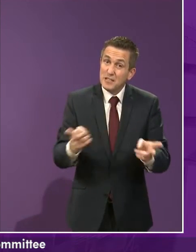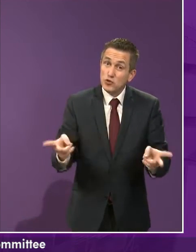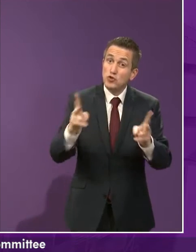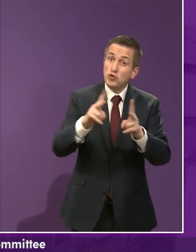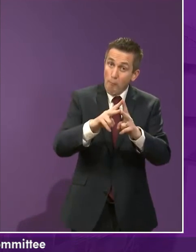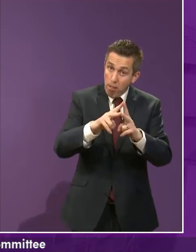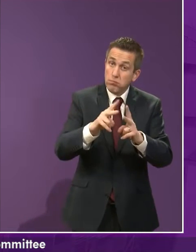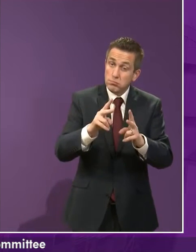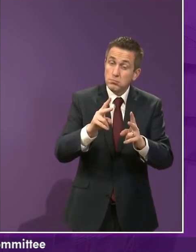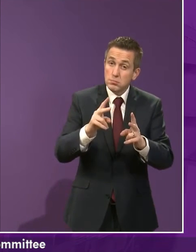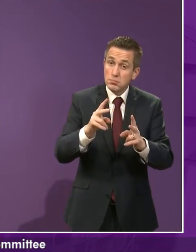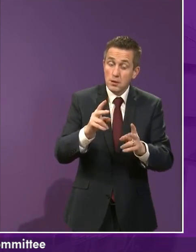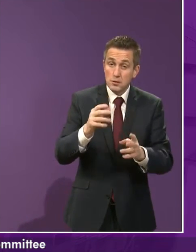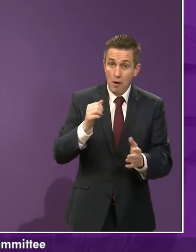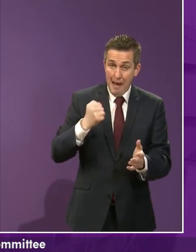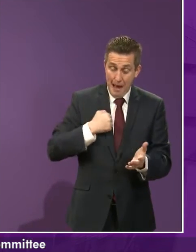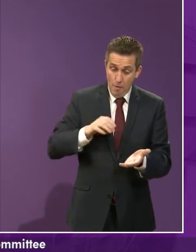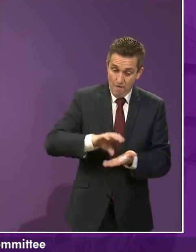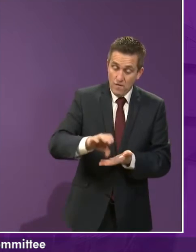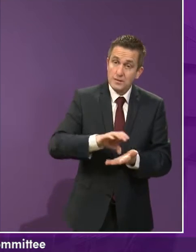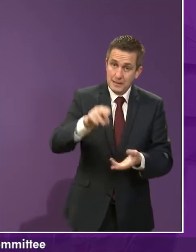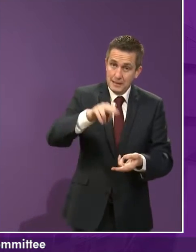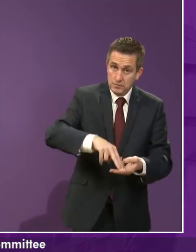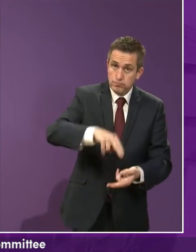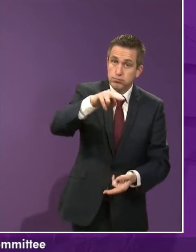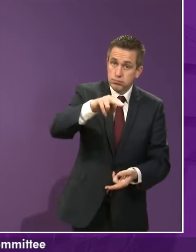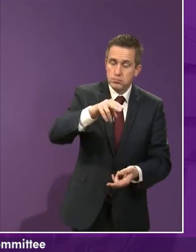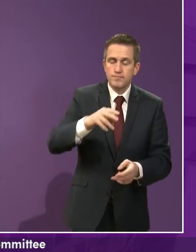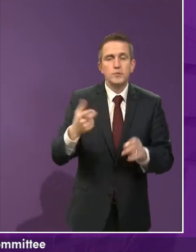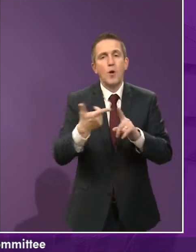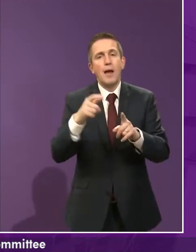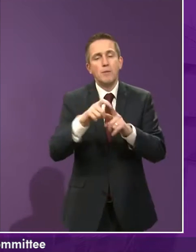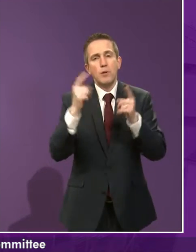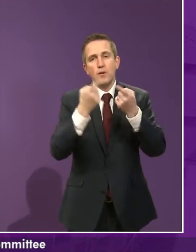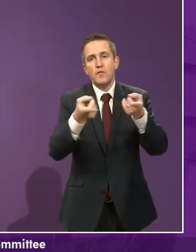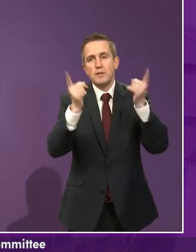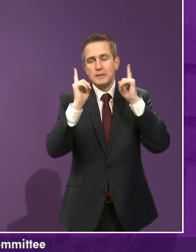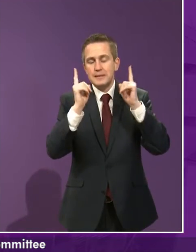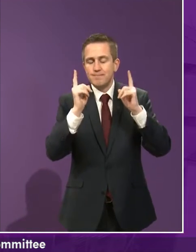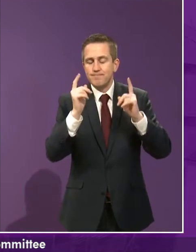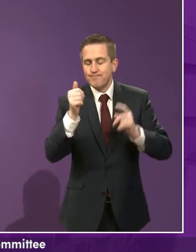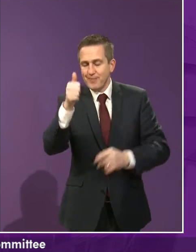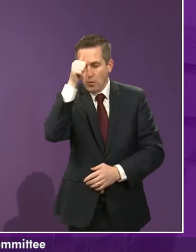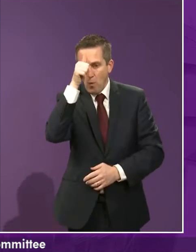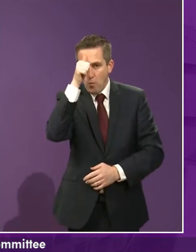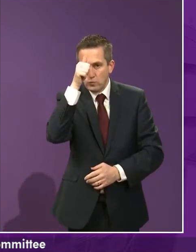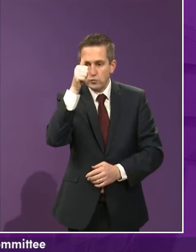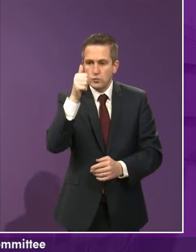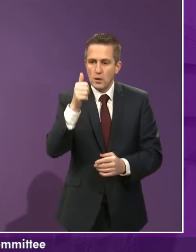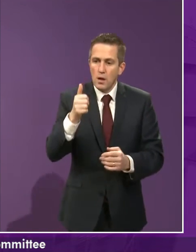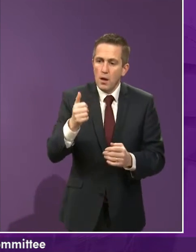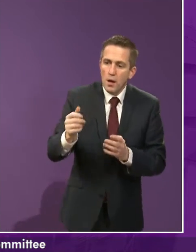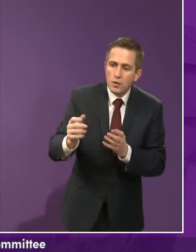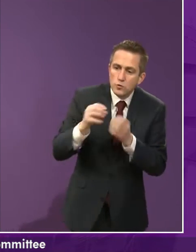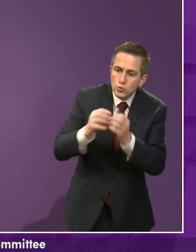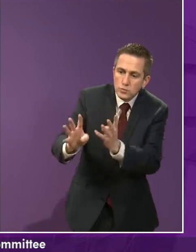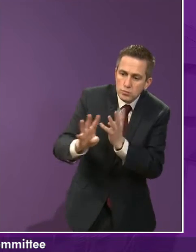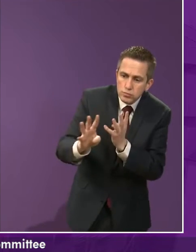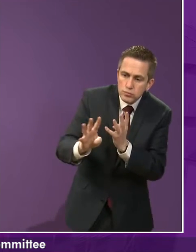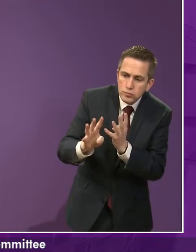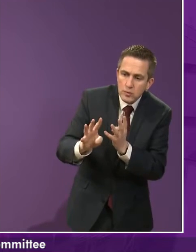that's been a real positive, that the institution has recognised that the numbers of students are growing, the numbers